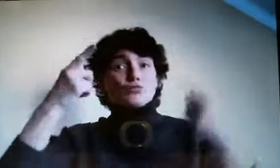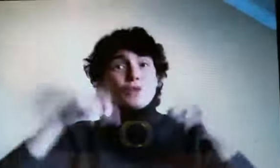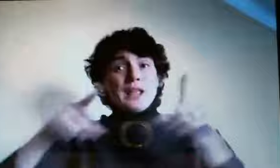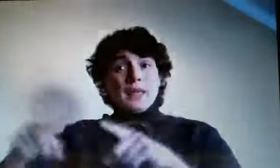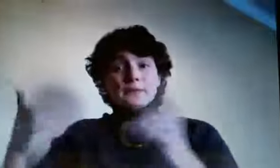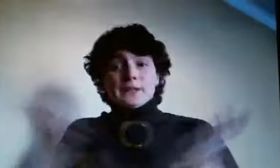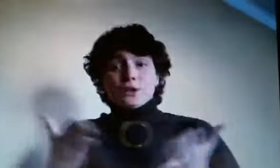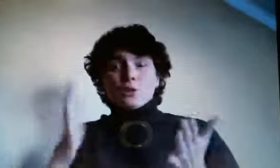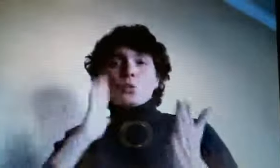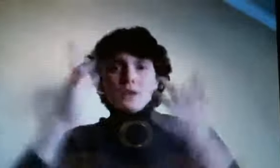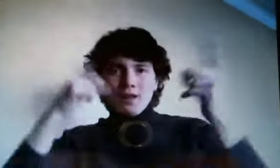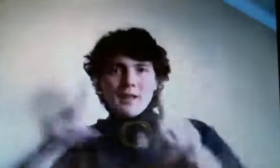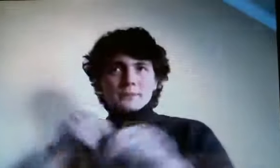paperwork